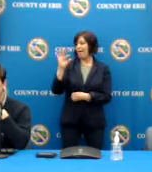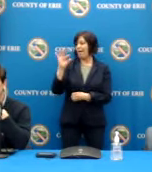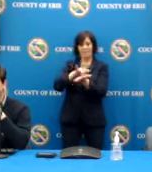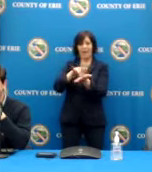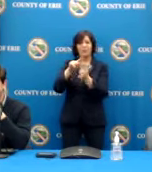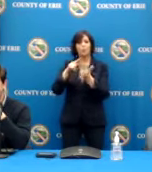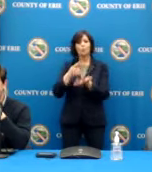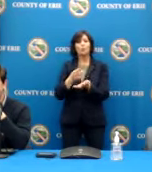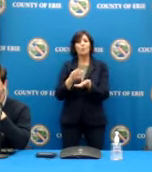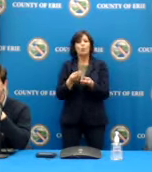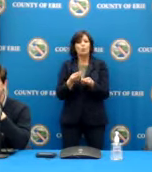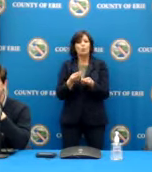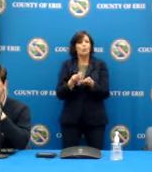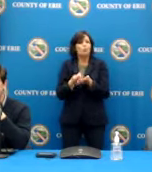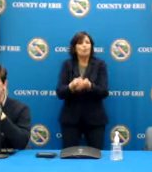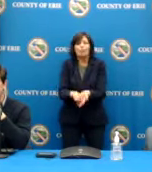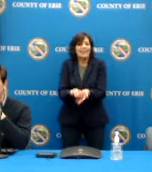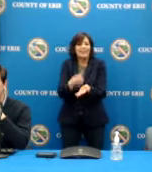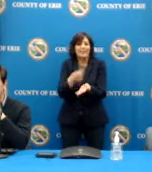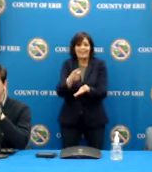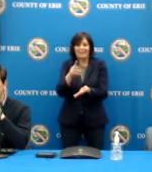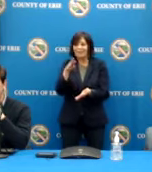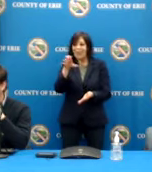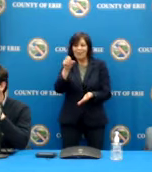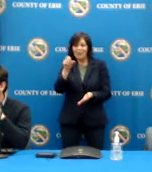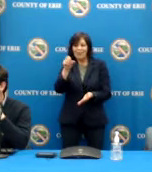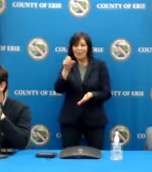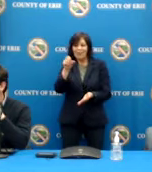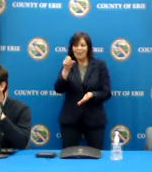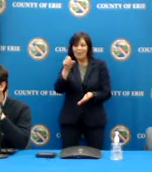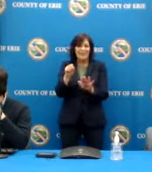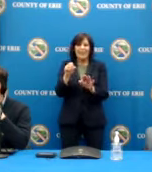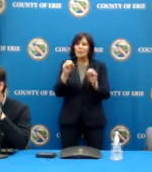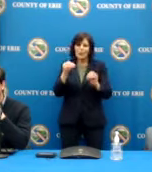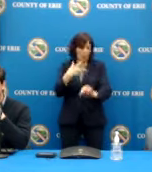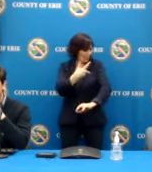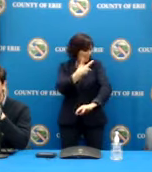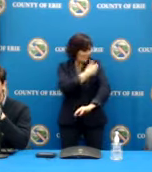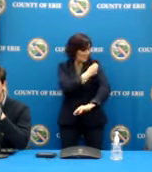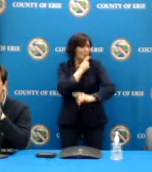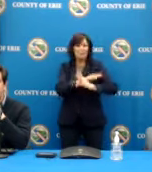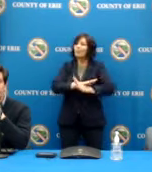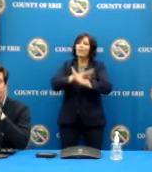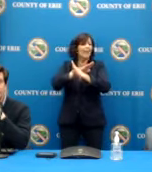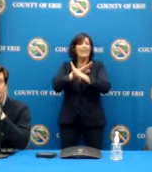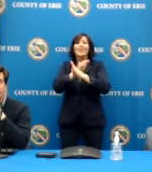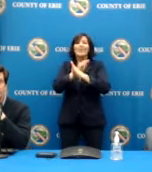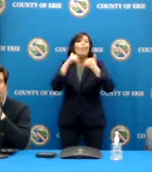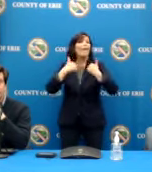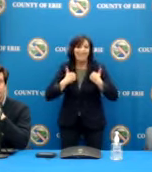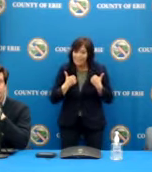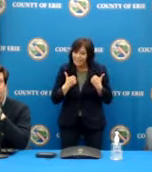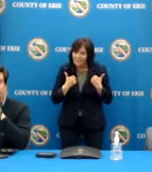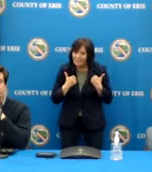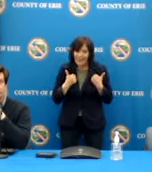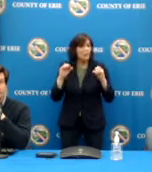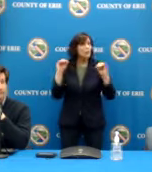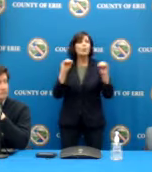COVID virus. There's no medication or any vaccine to prevent COVID virus. So there is no vaccine